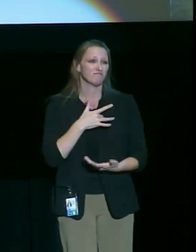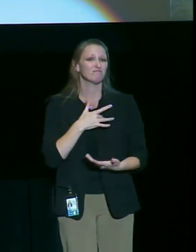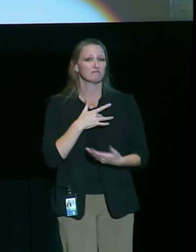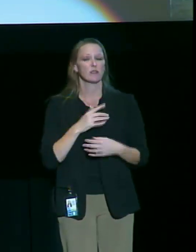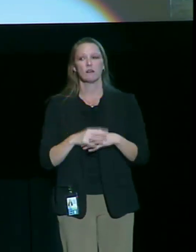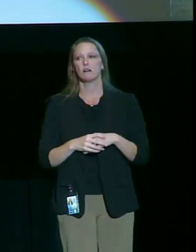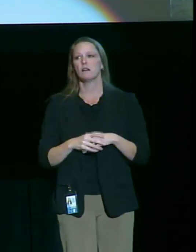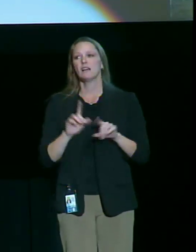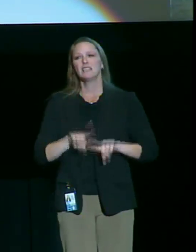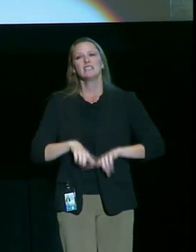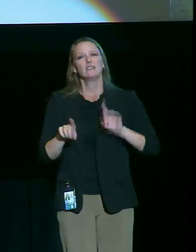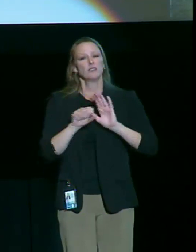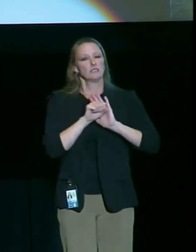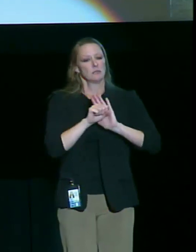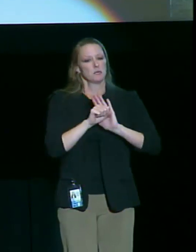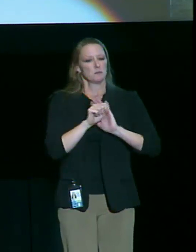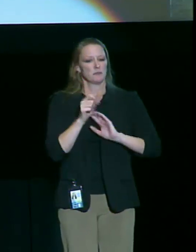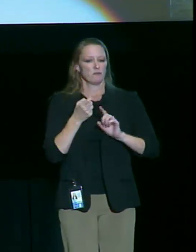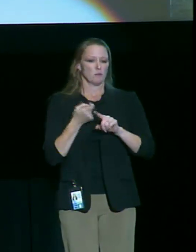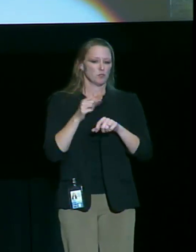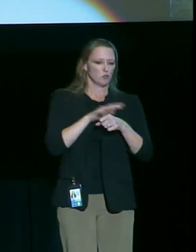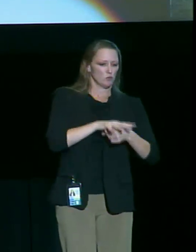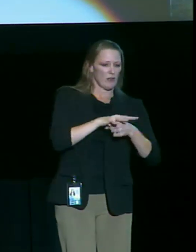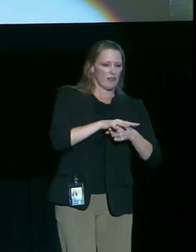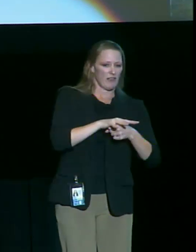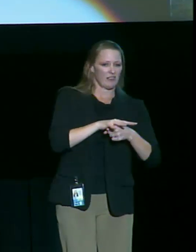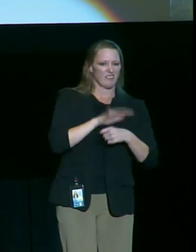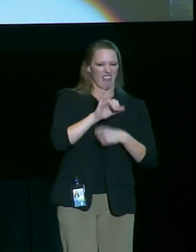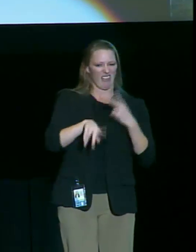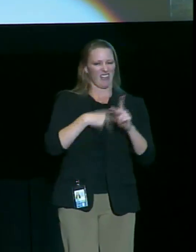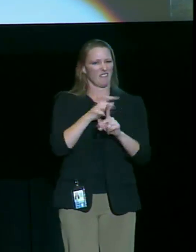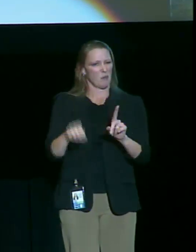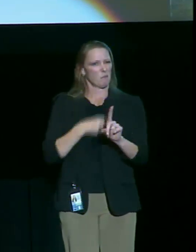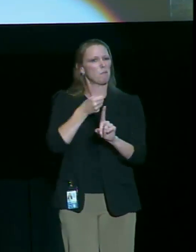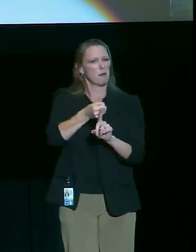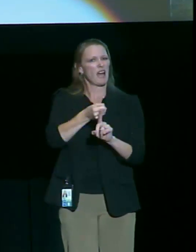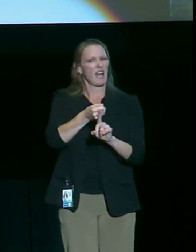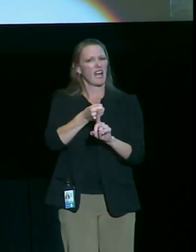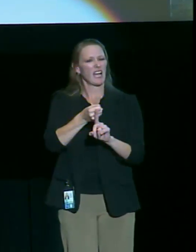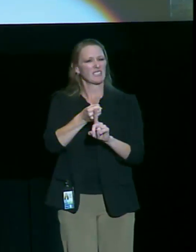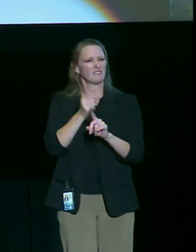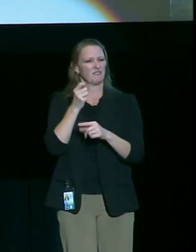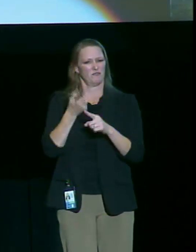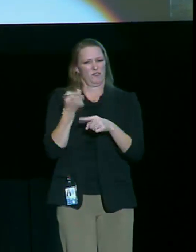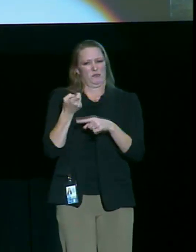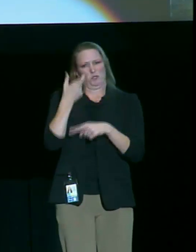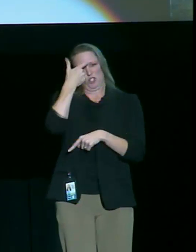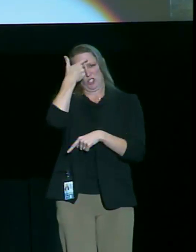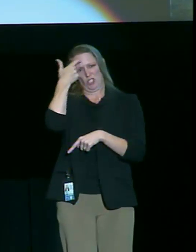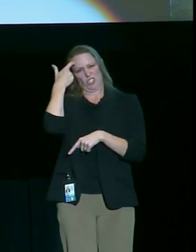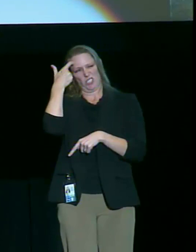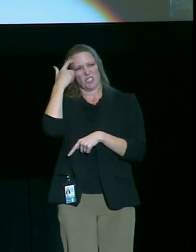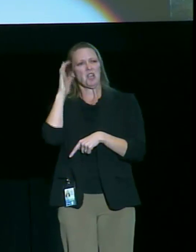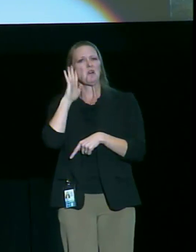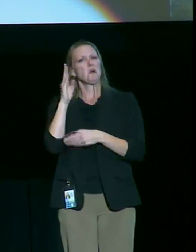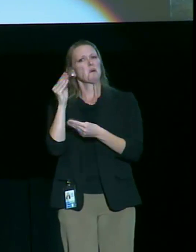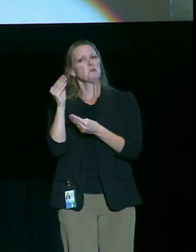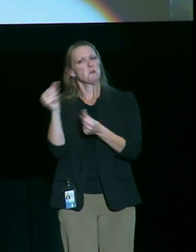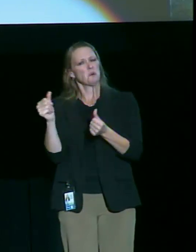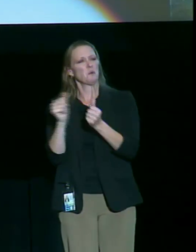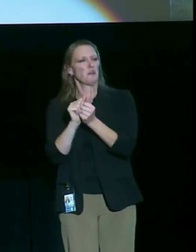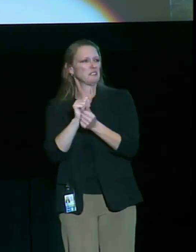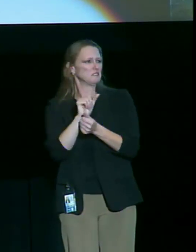The symptoms of stress and the impact of a trauma like this will go away with time, and with some with